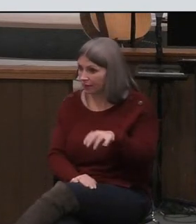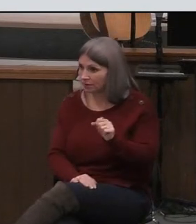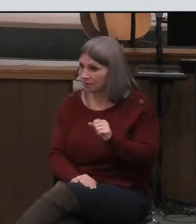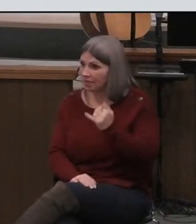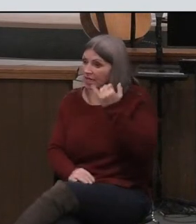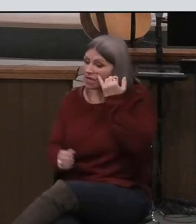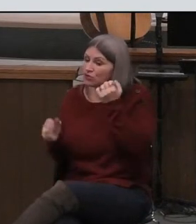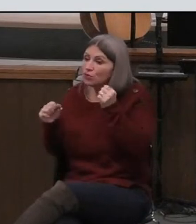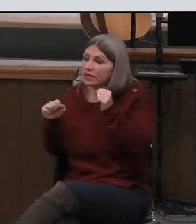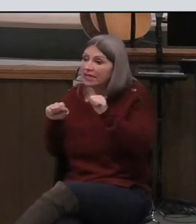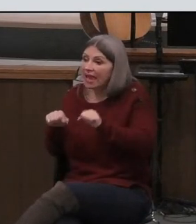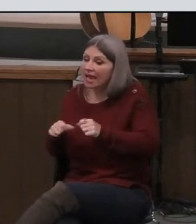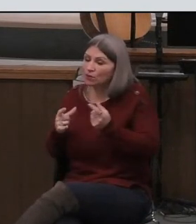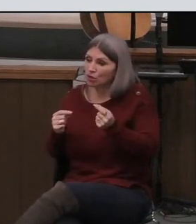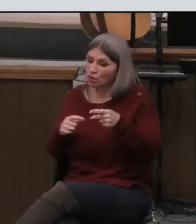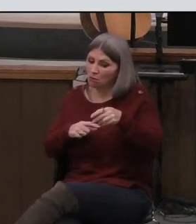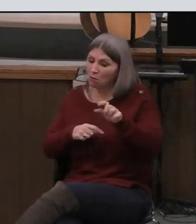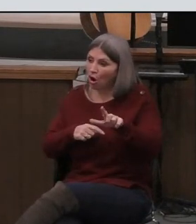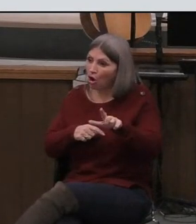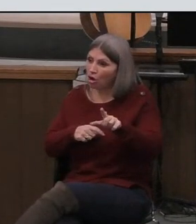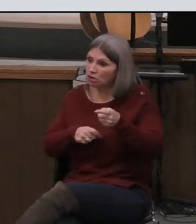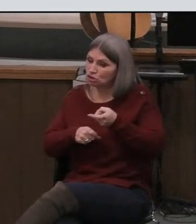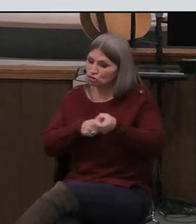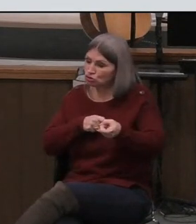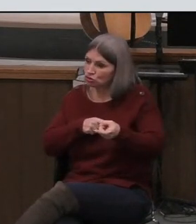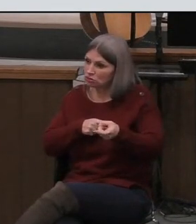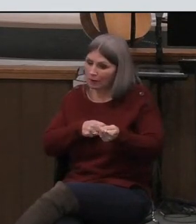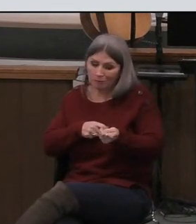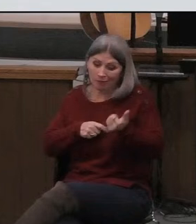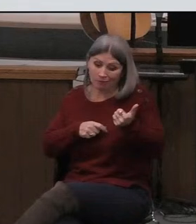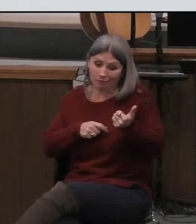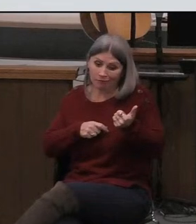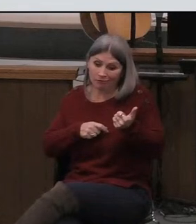movement. But there's something about this